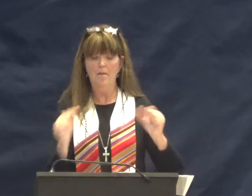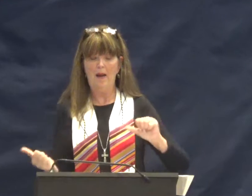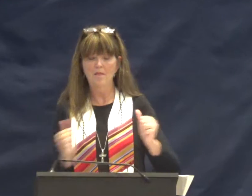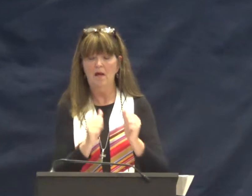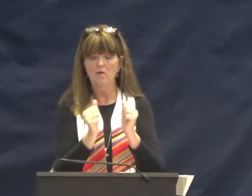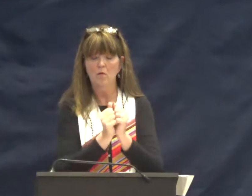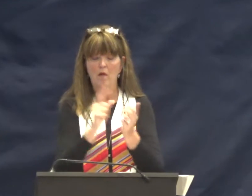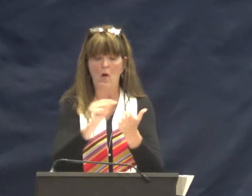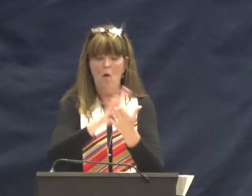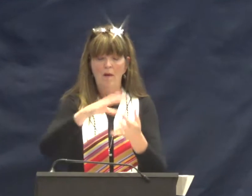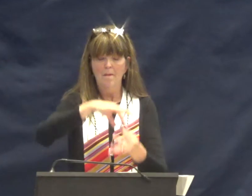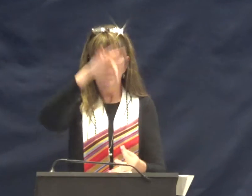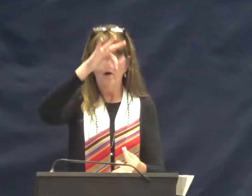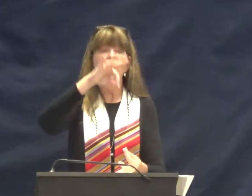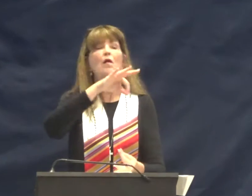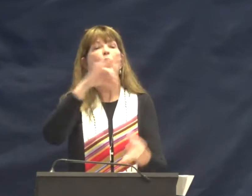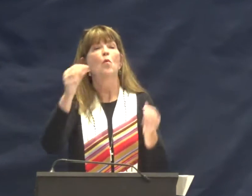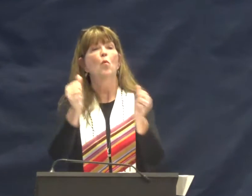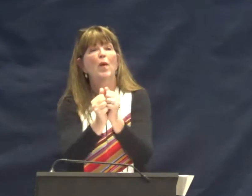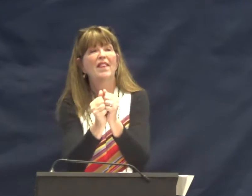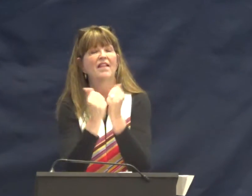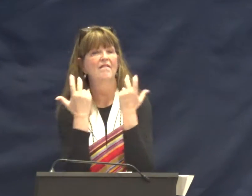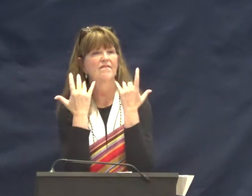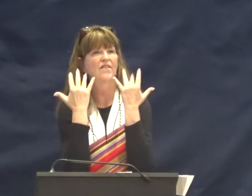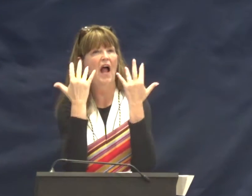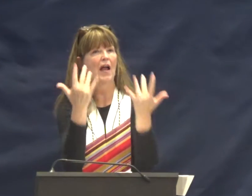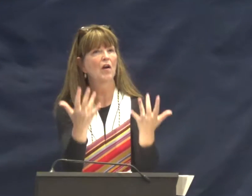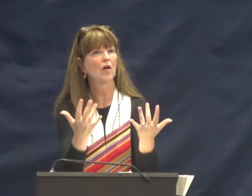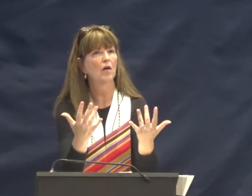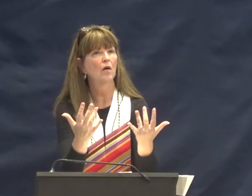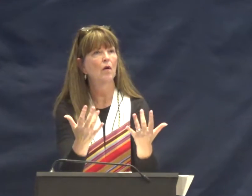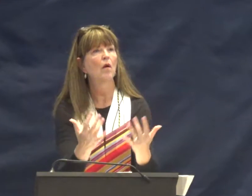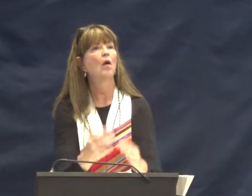but he will baptize the Holy Spirit with fire.